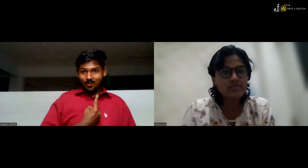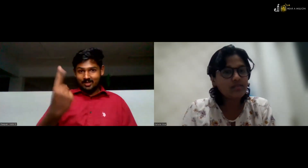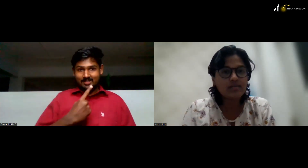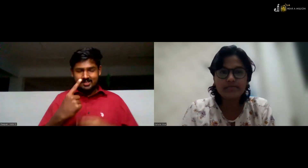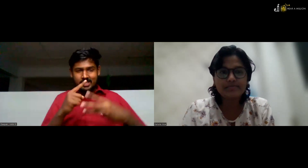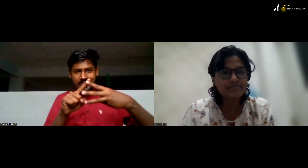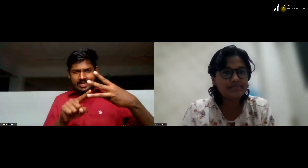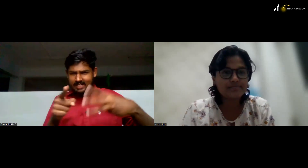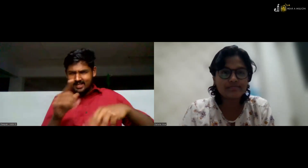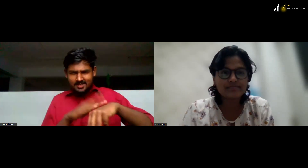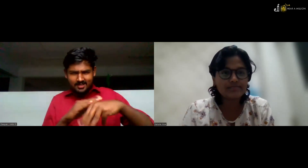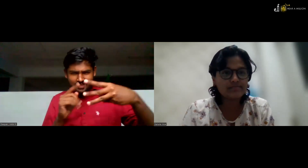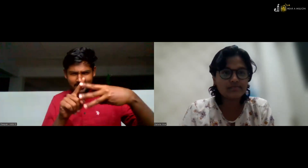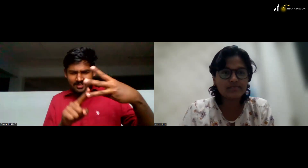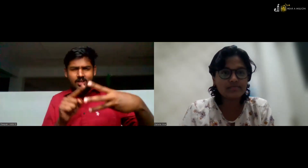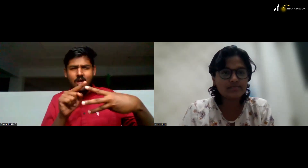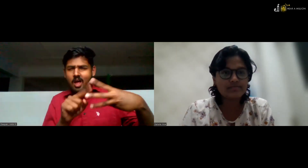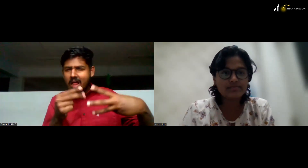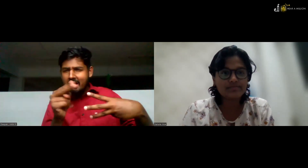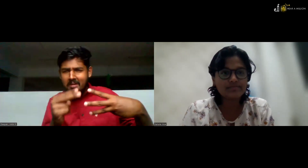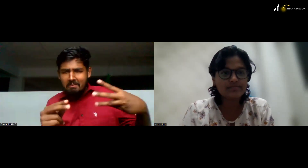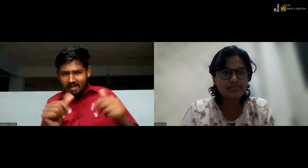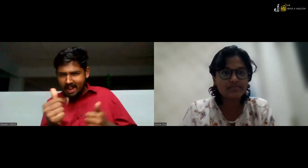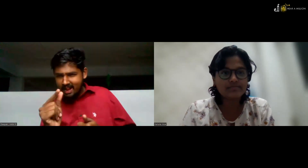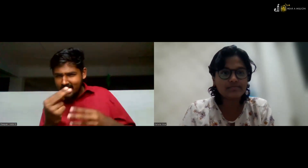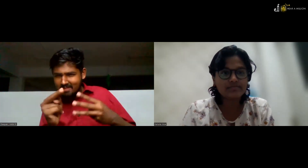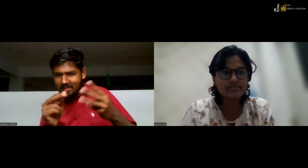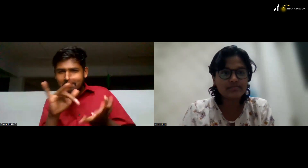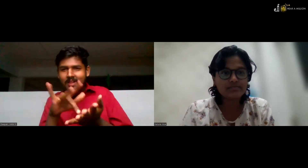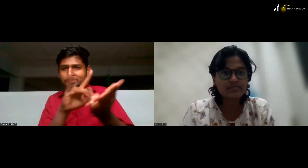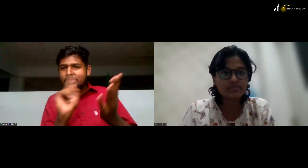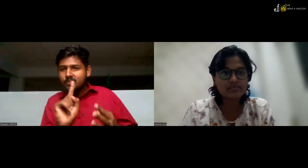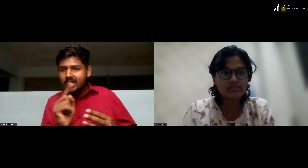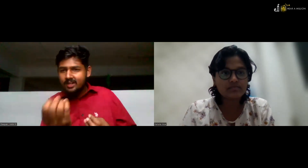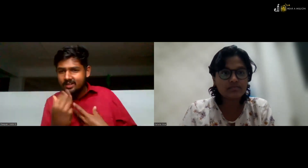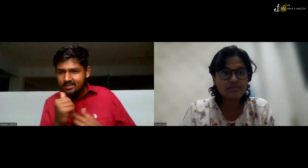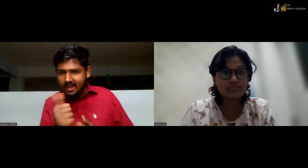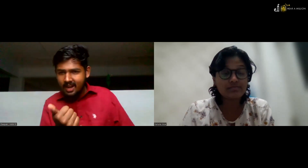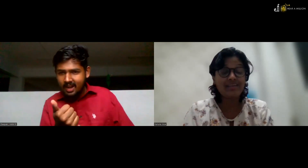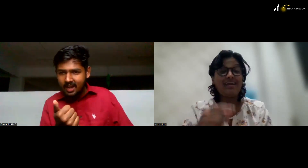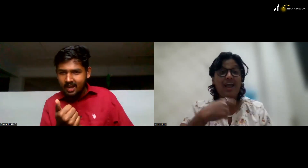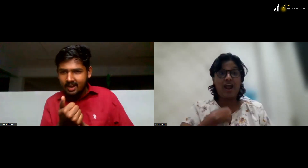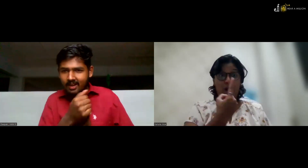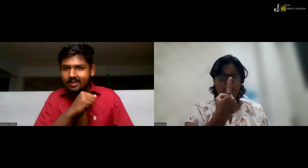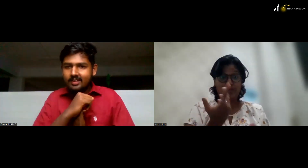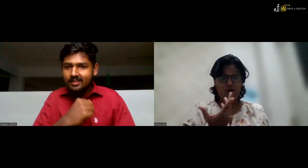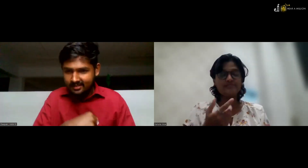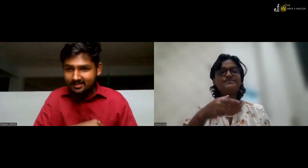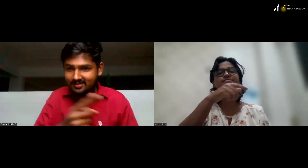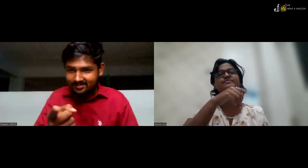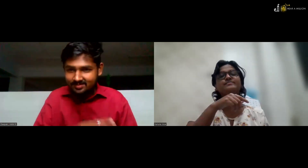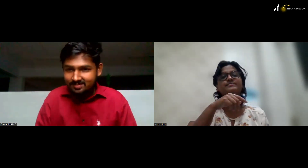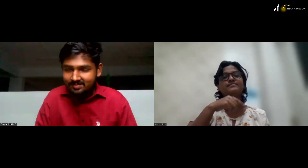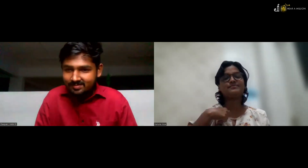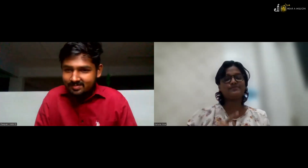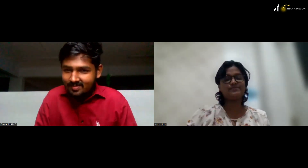Deepak here. So on the solo trip, I mean, you shared your experiences. Could you share the details of the places, 3 places